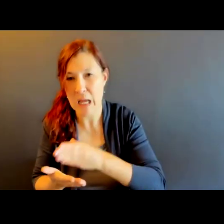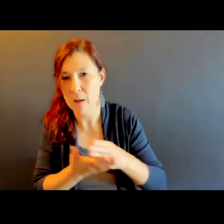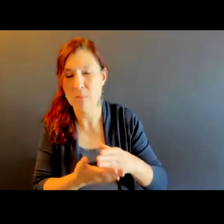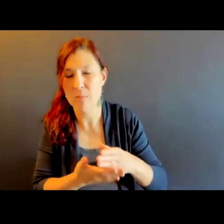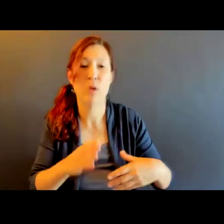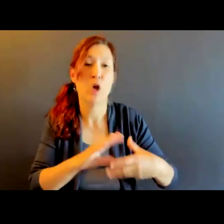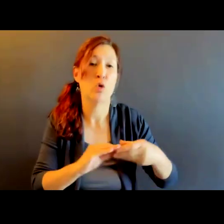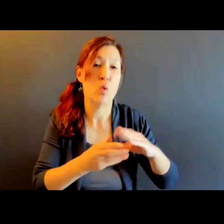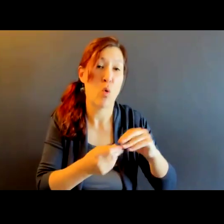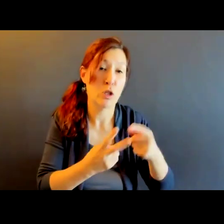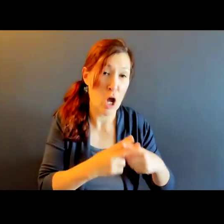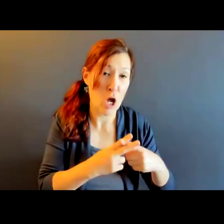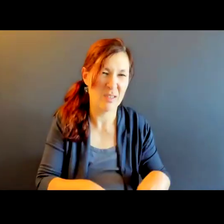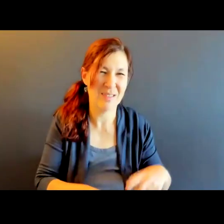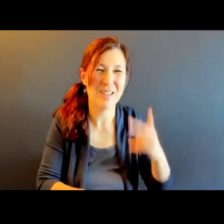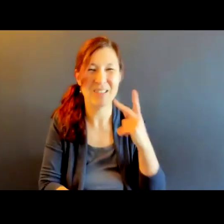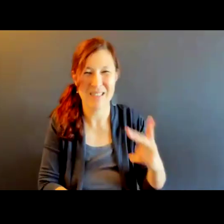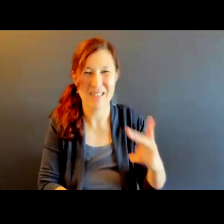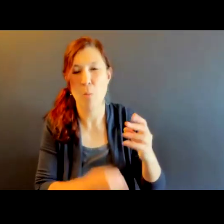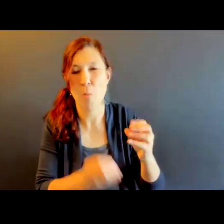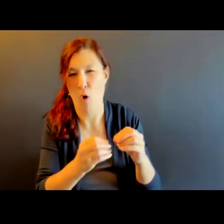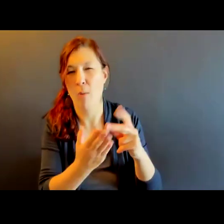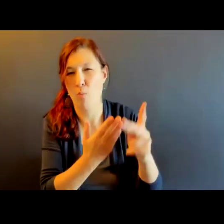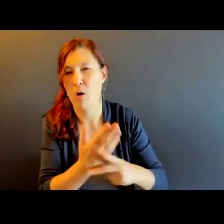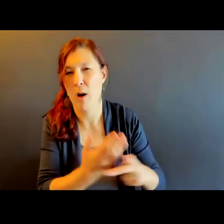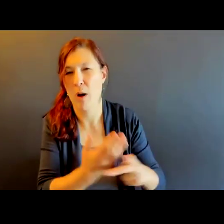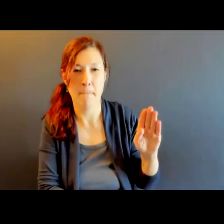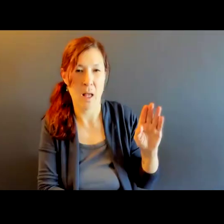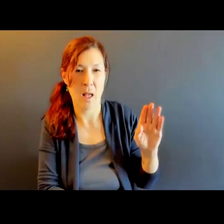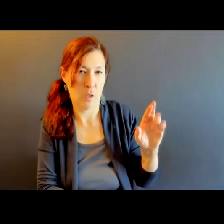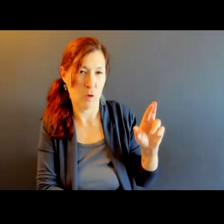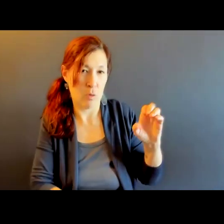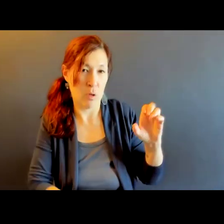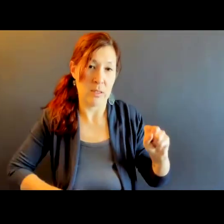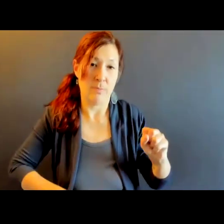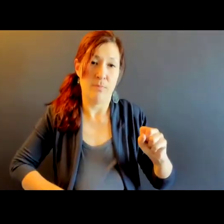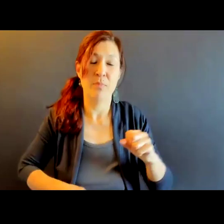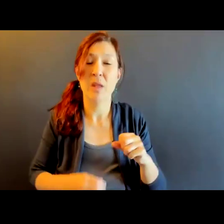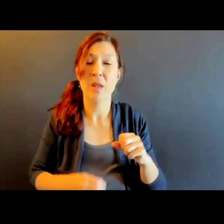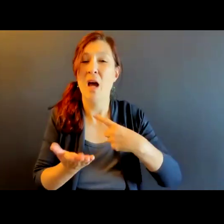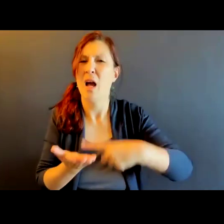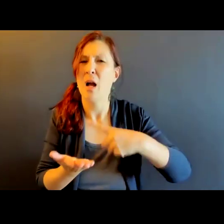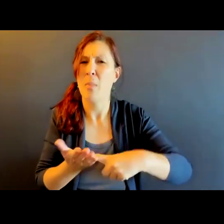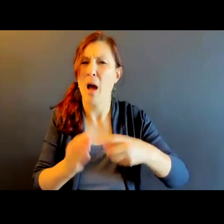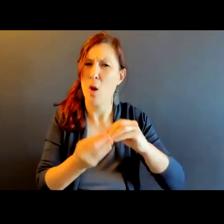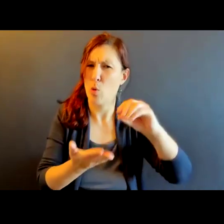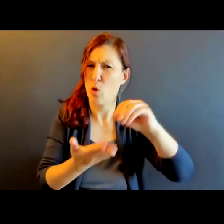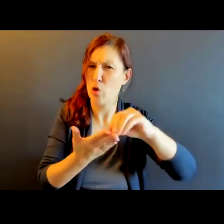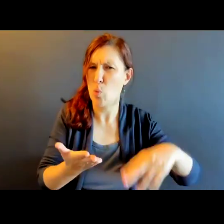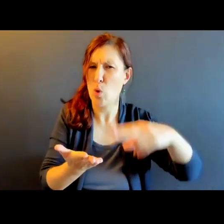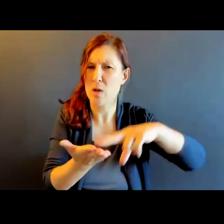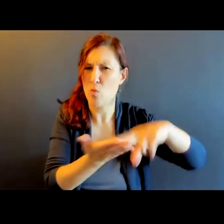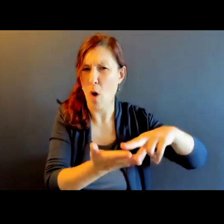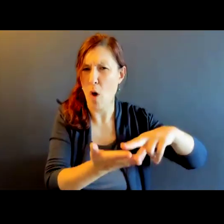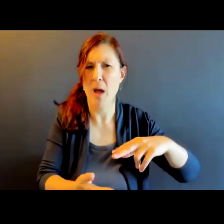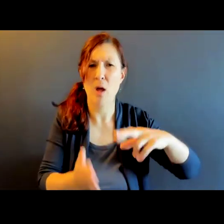Reads. Turning a moment for enrollment and registration. Although it's too soon to have definitive enrollment numbers for the